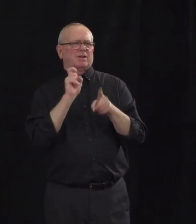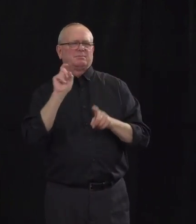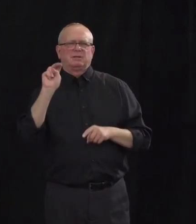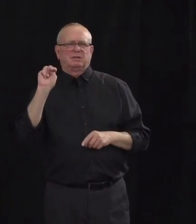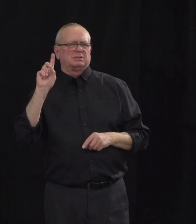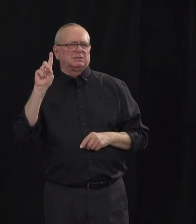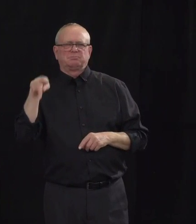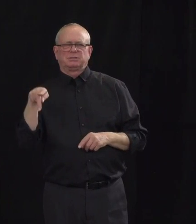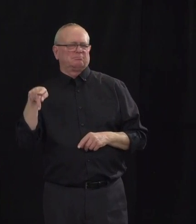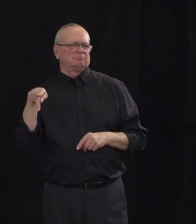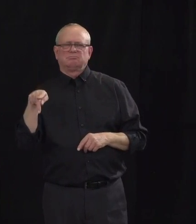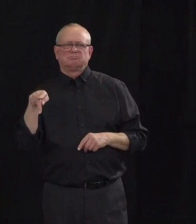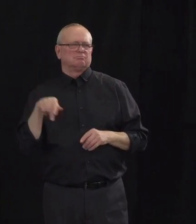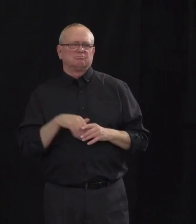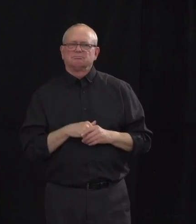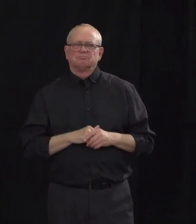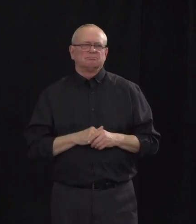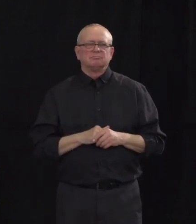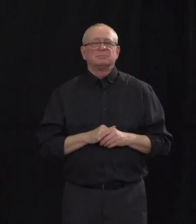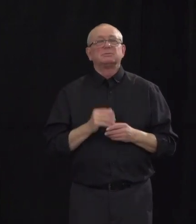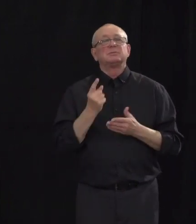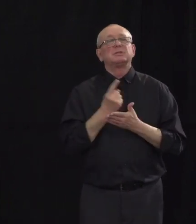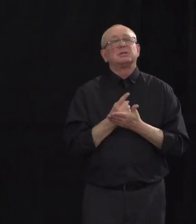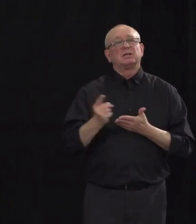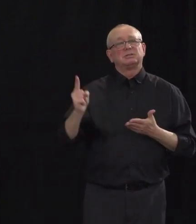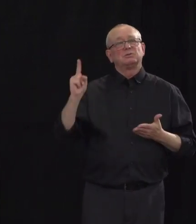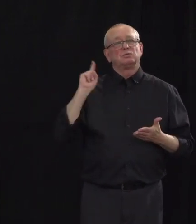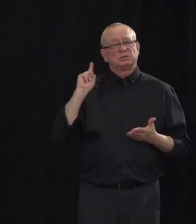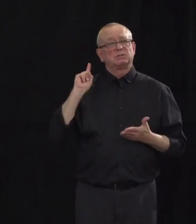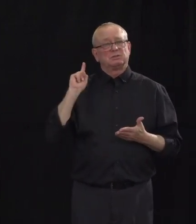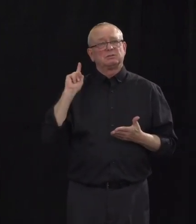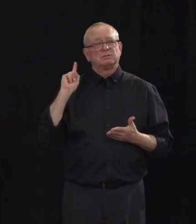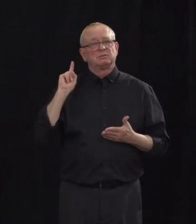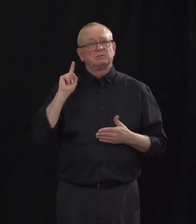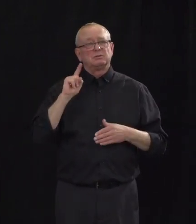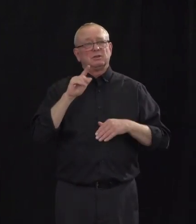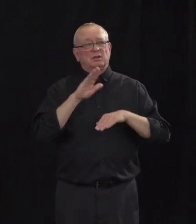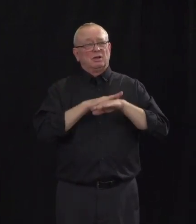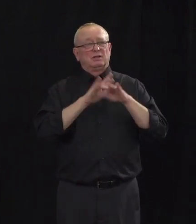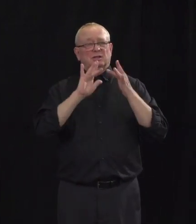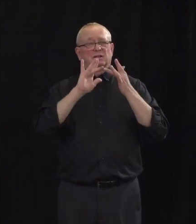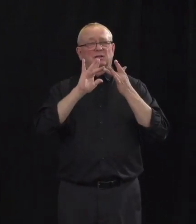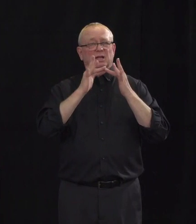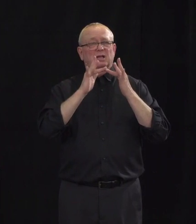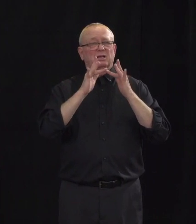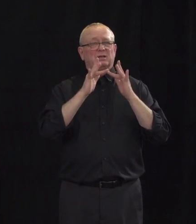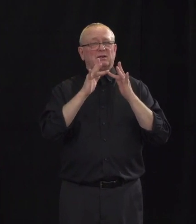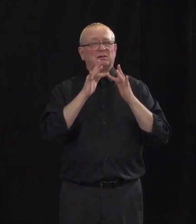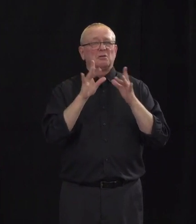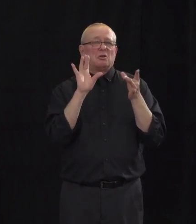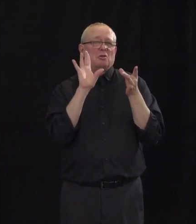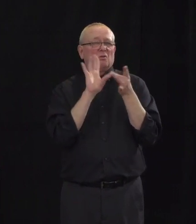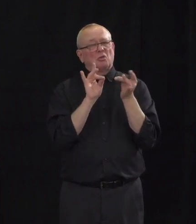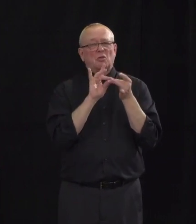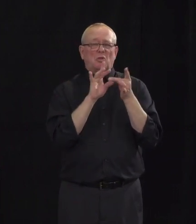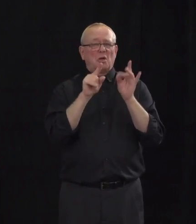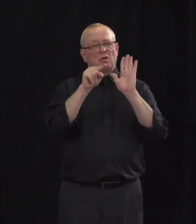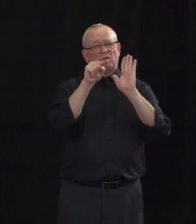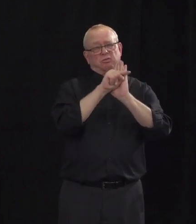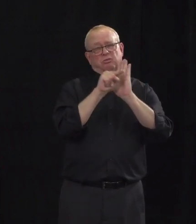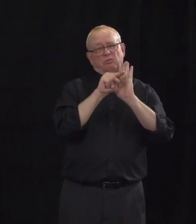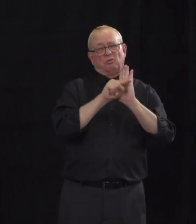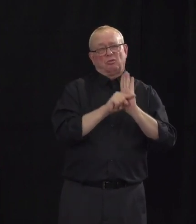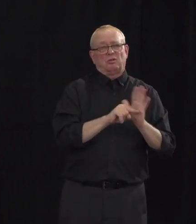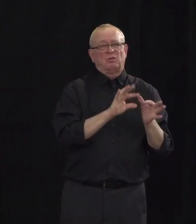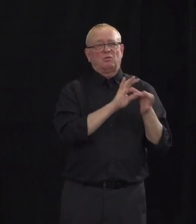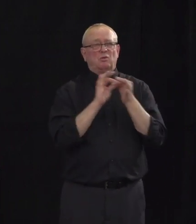and harassment of Minister Shandro's wife based on completely spurious, false, disproven allegations, which have